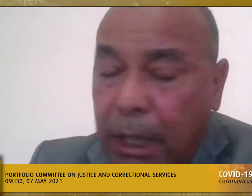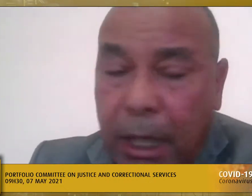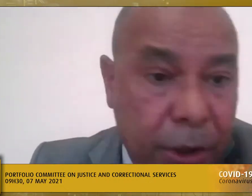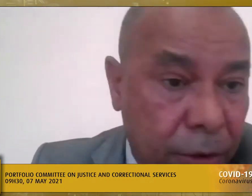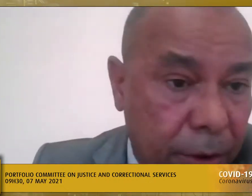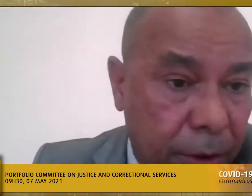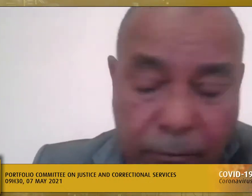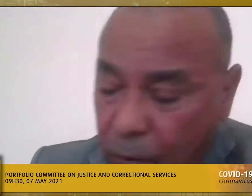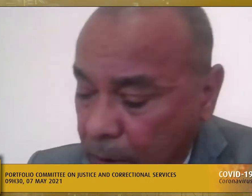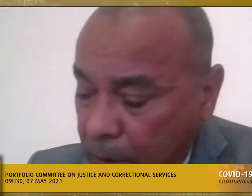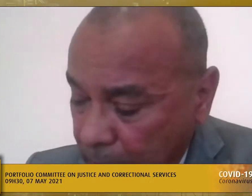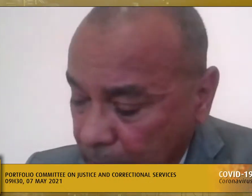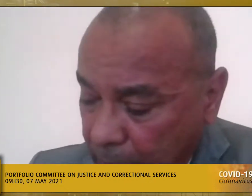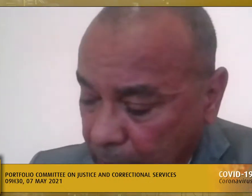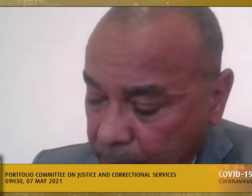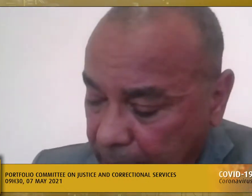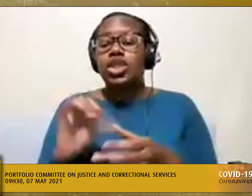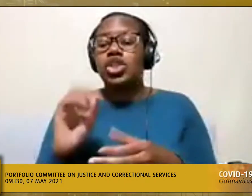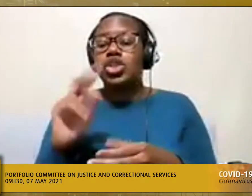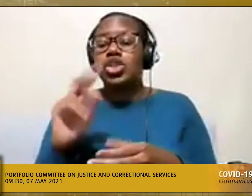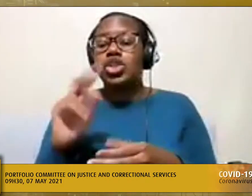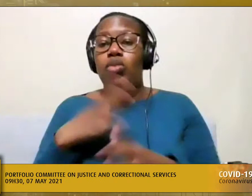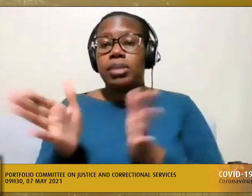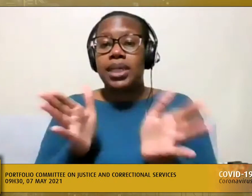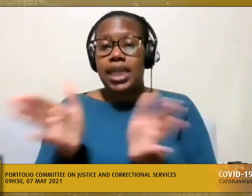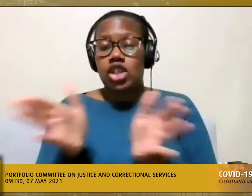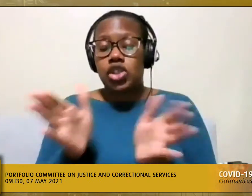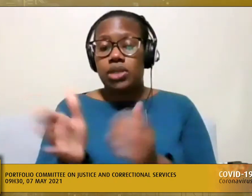the work in relation to informal mediations